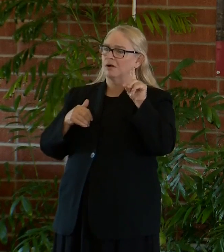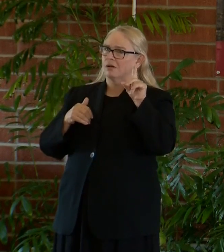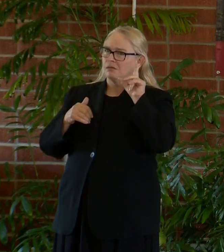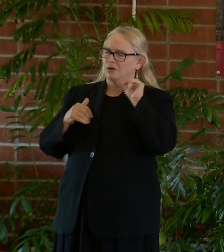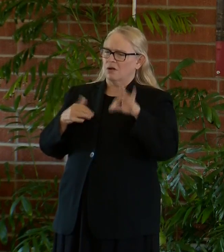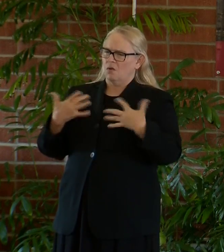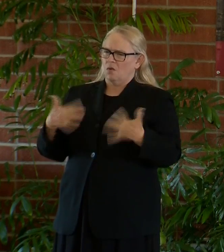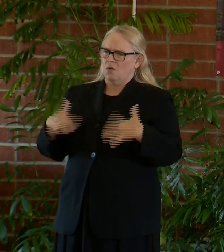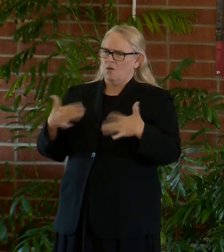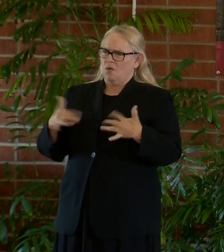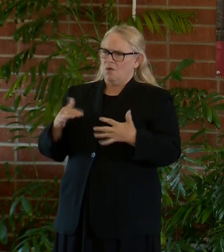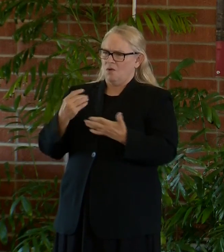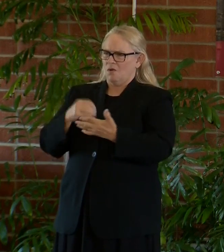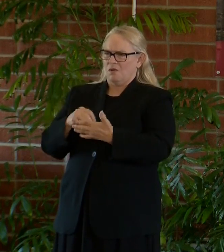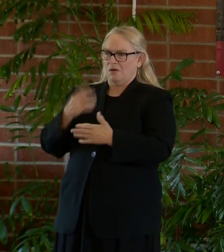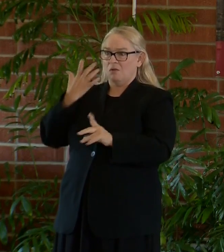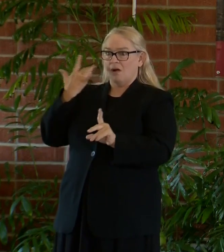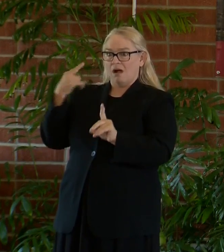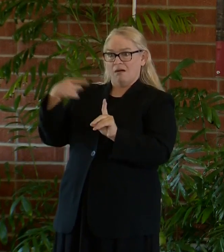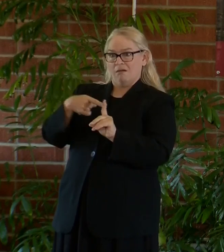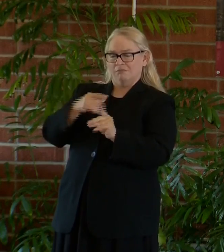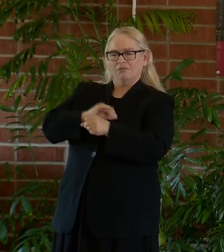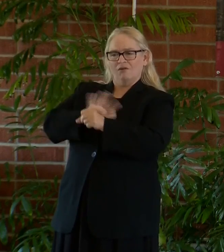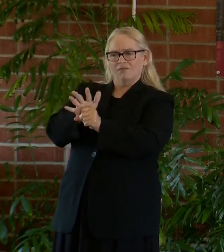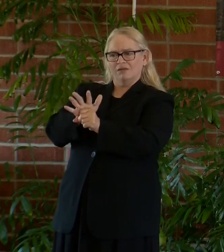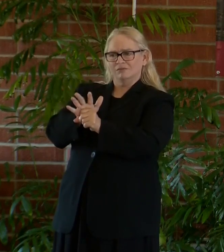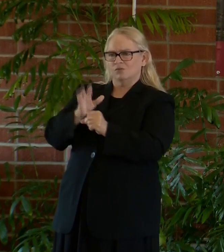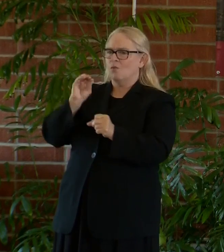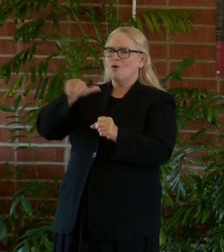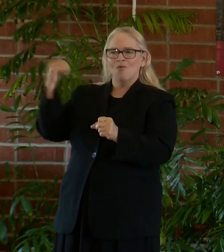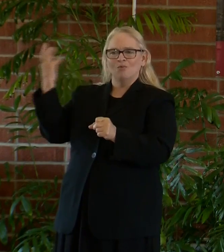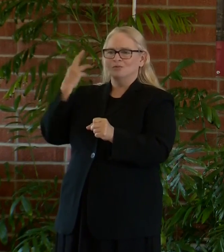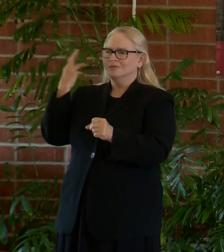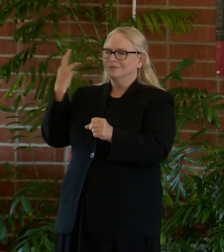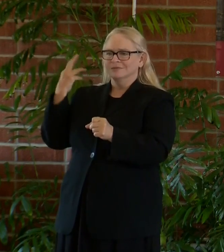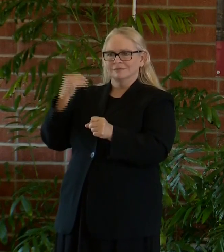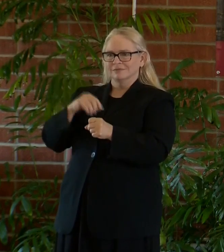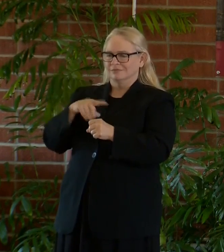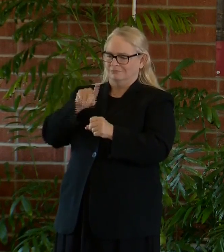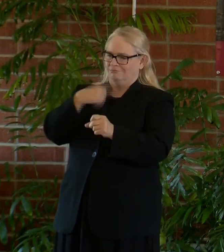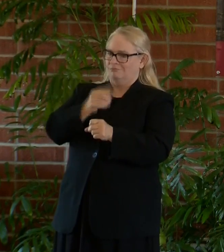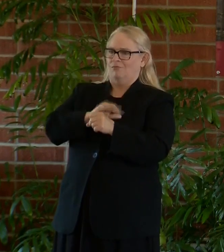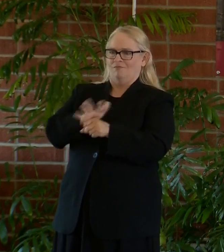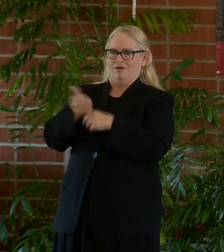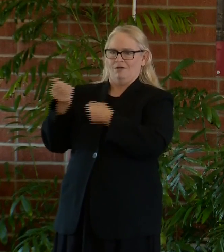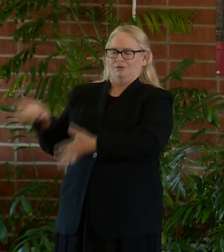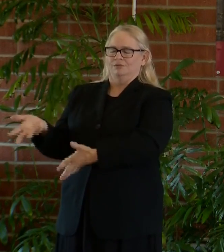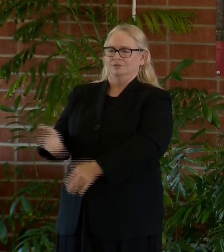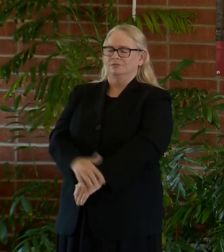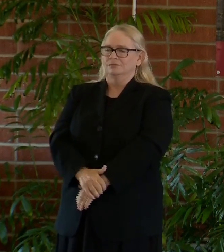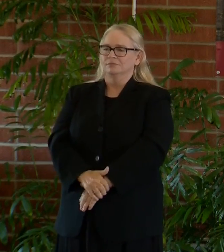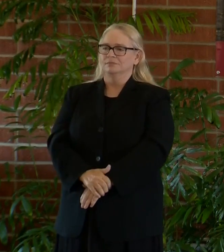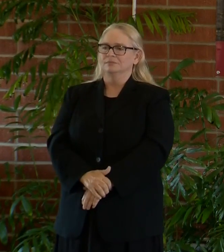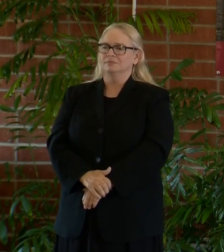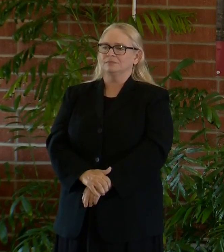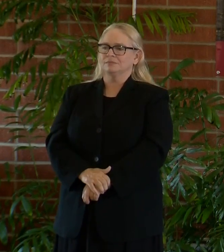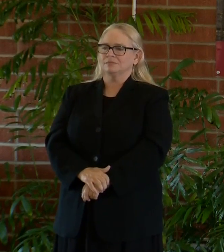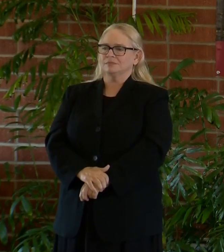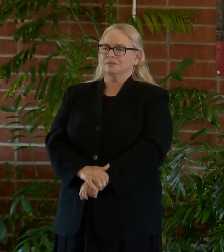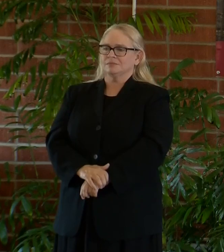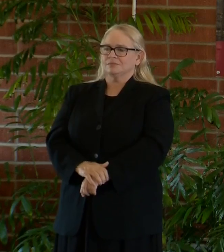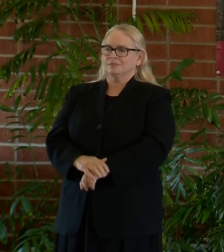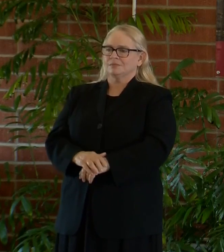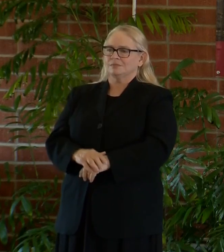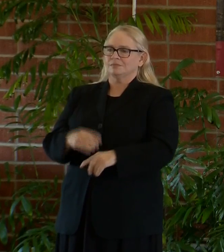COVID-19. We tested 128,000 people yesterday. and we saw our total